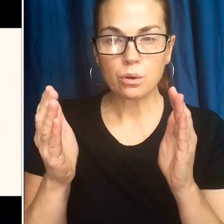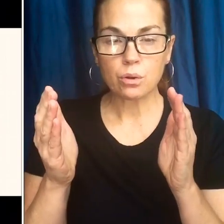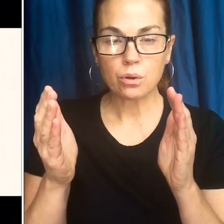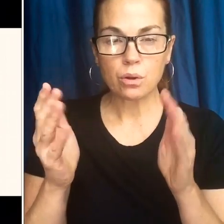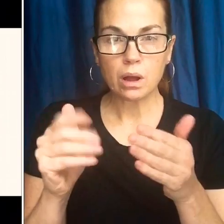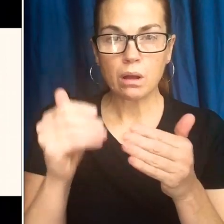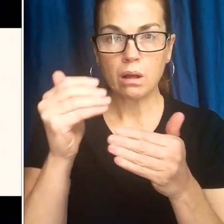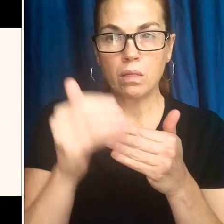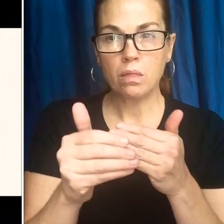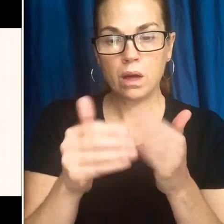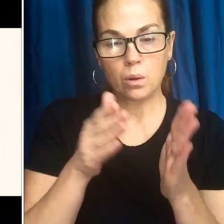0.3,